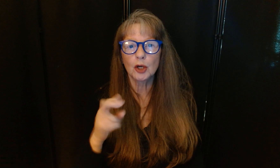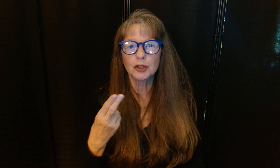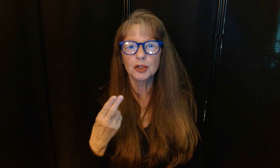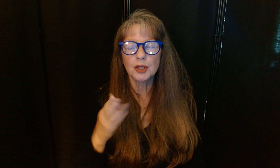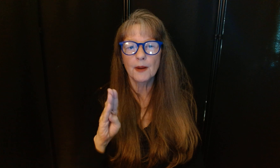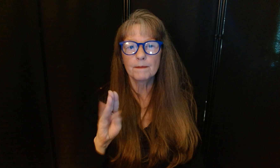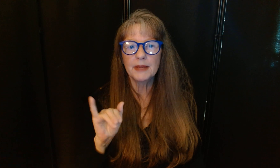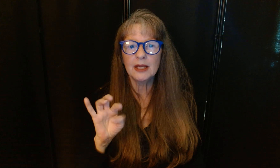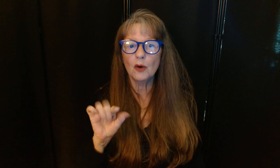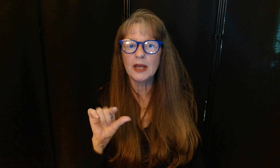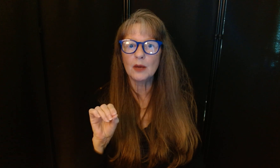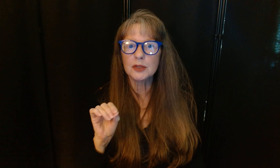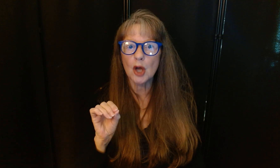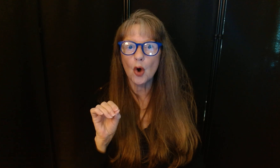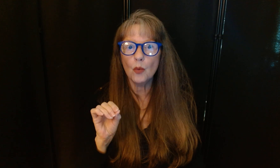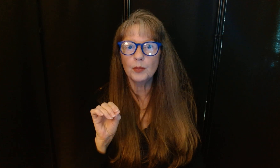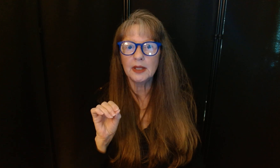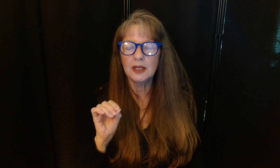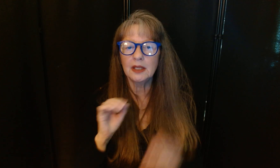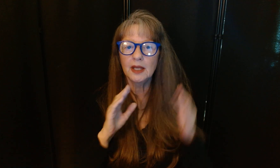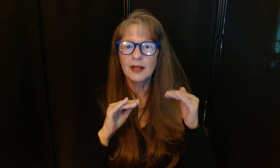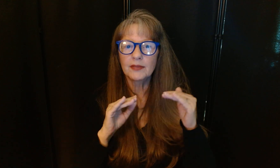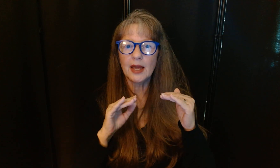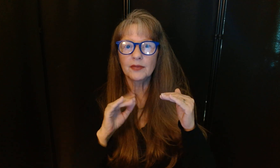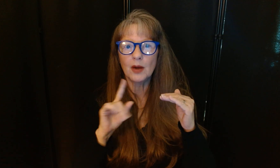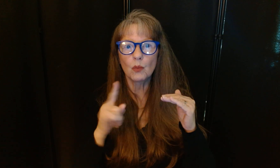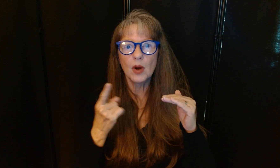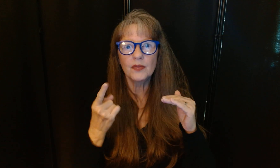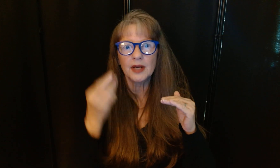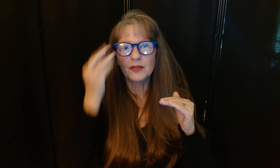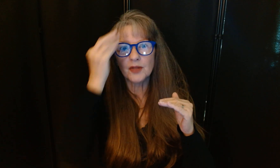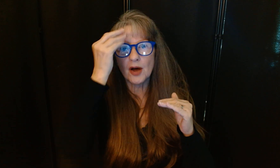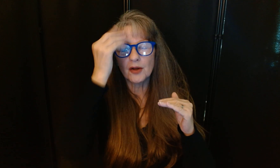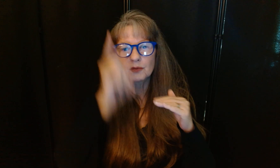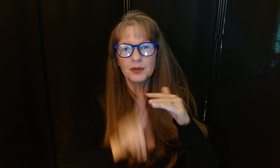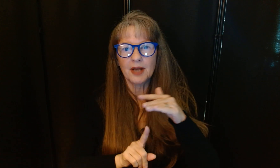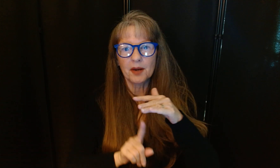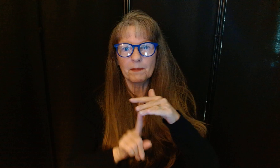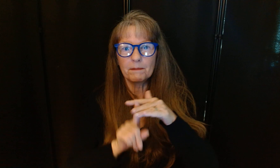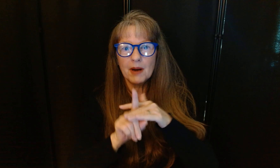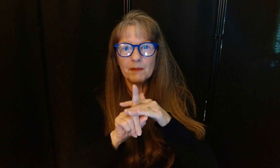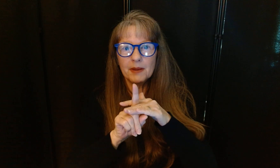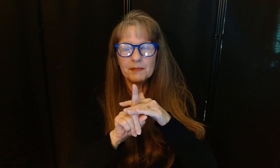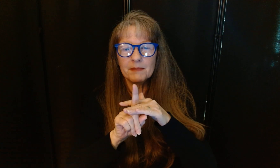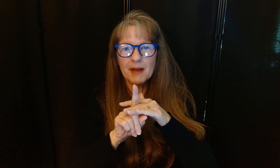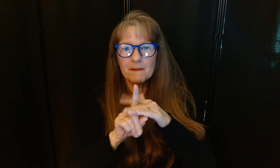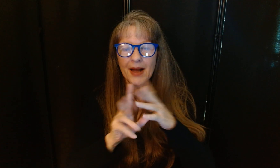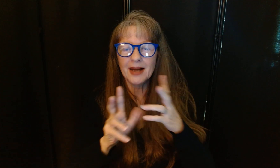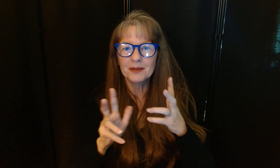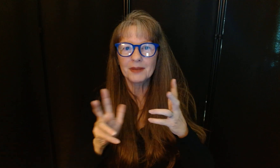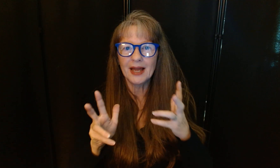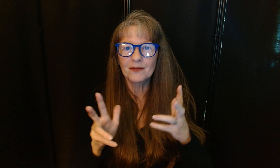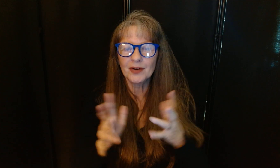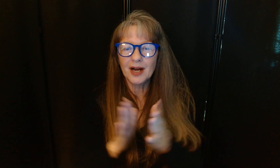March bingo, and I was hoping that that one that I thought of would kind of pop up in my mind, but I had forgotten that it